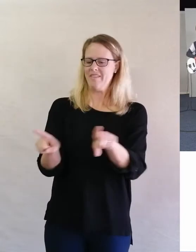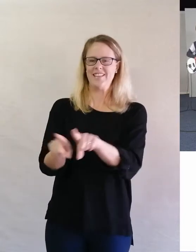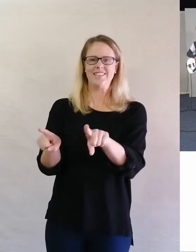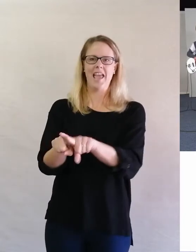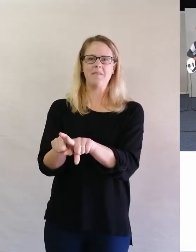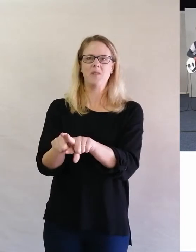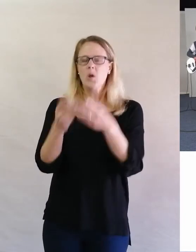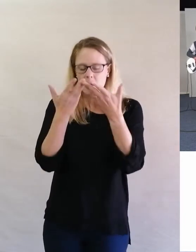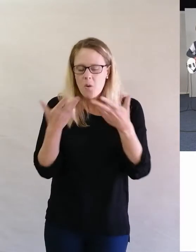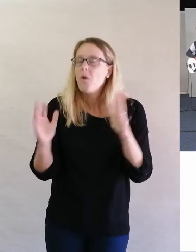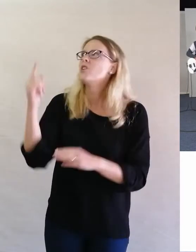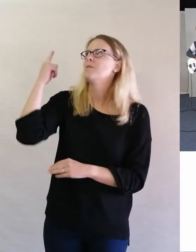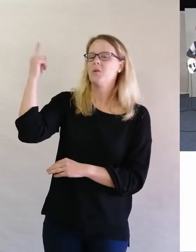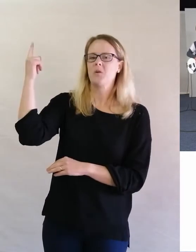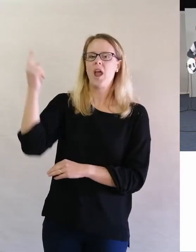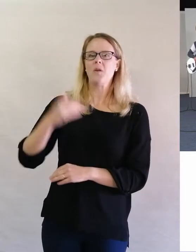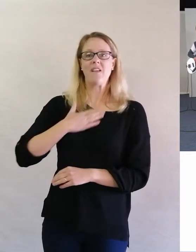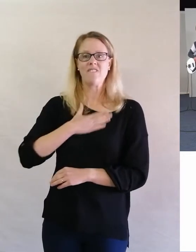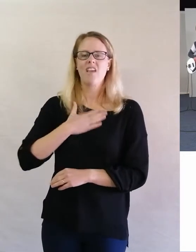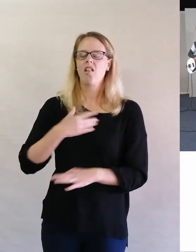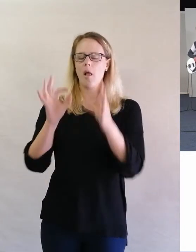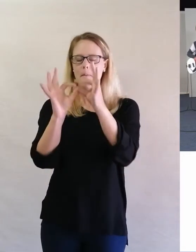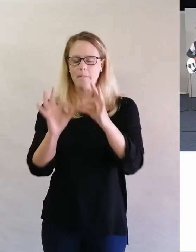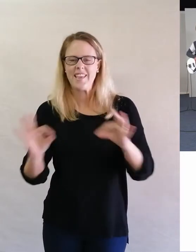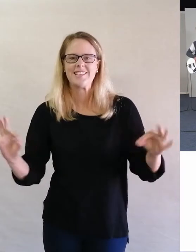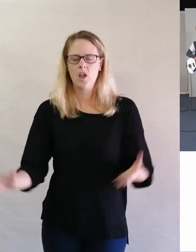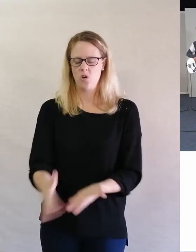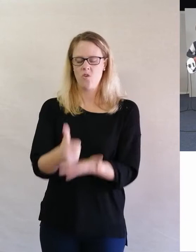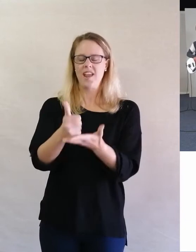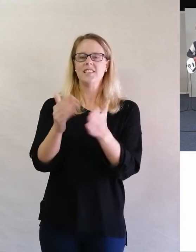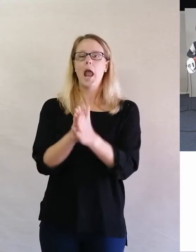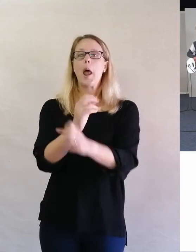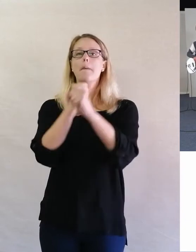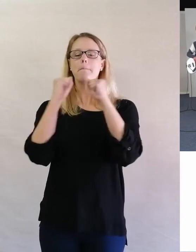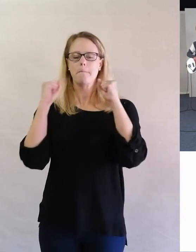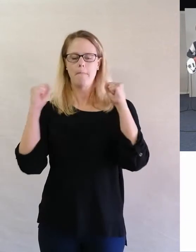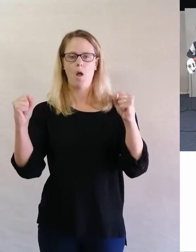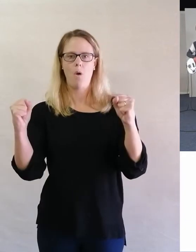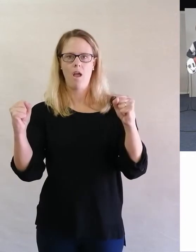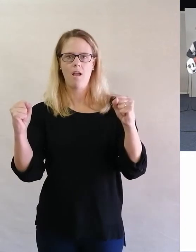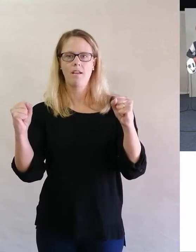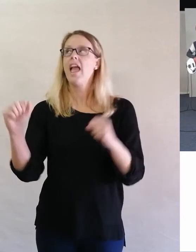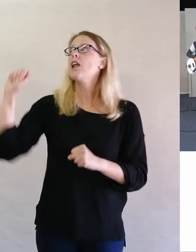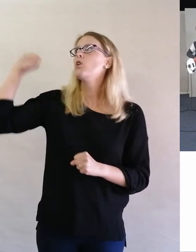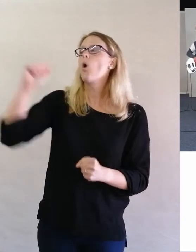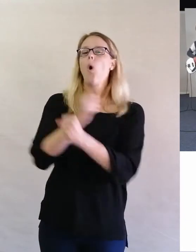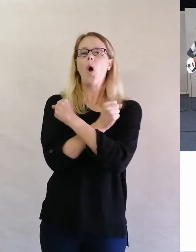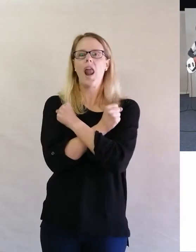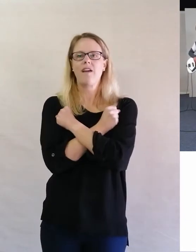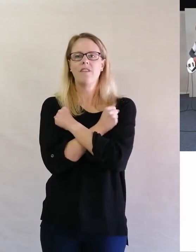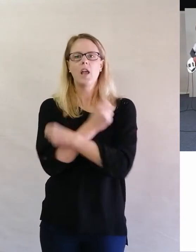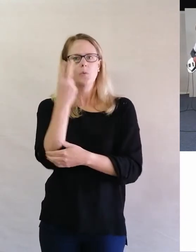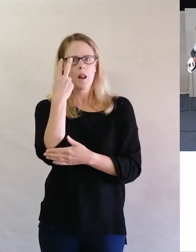that we just sense your grace, your peace, your power, your love, Lord. So as we look at your